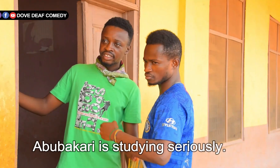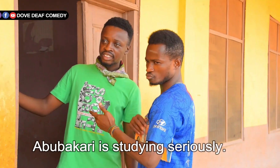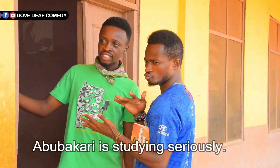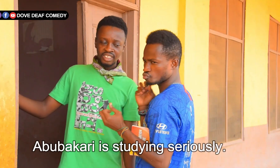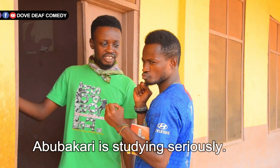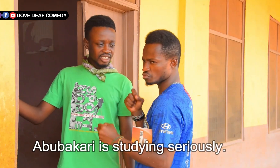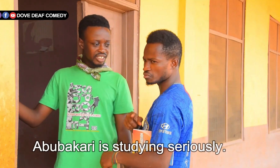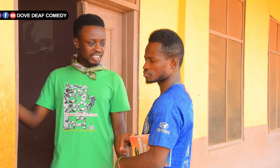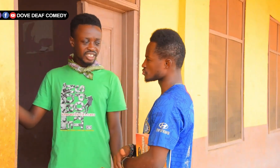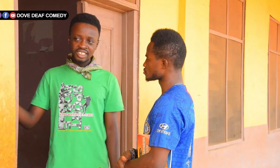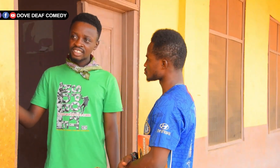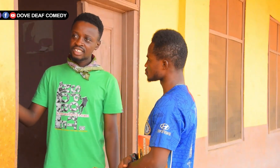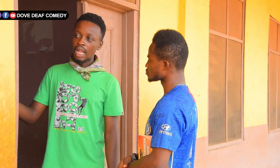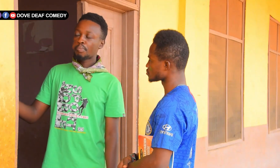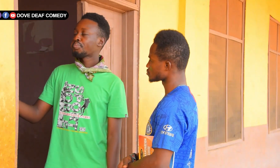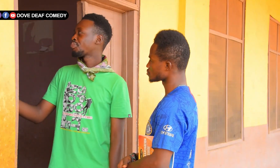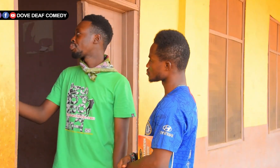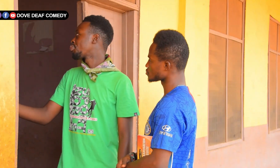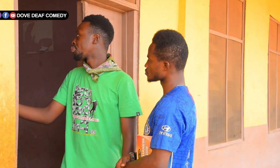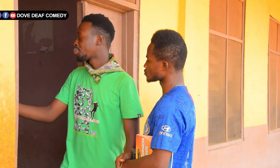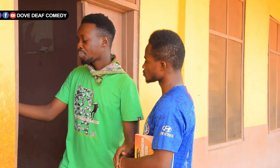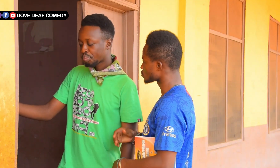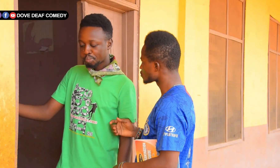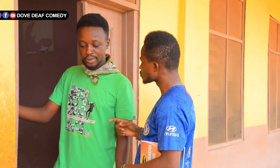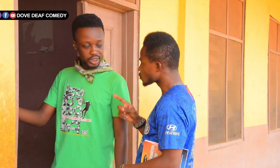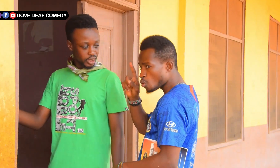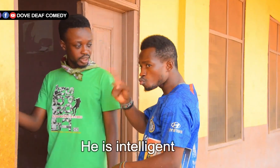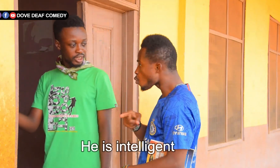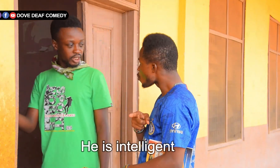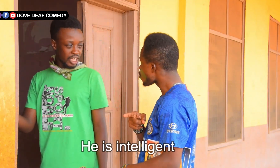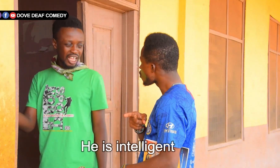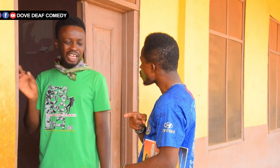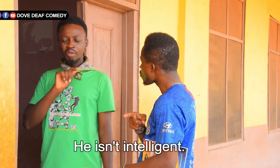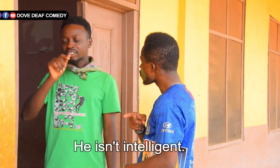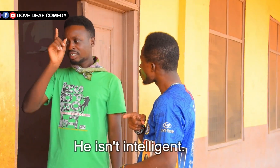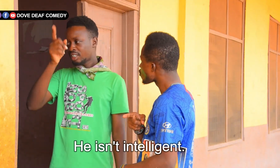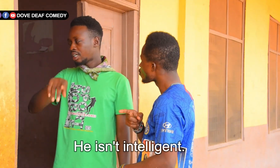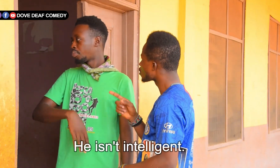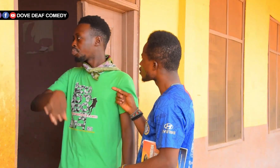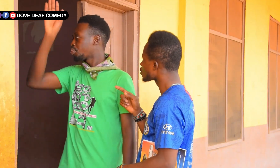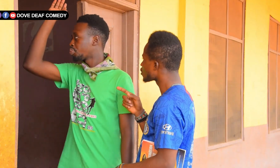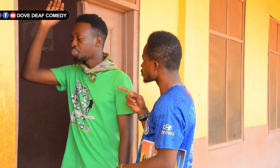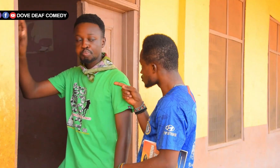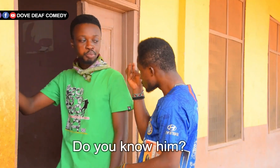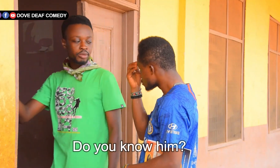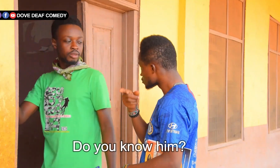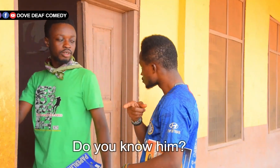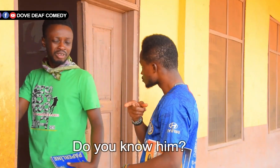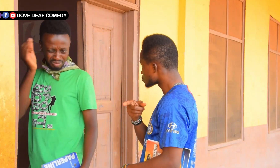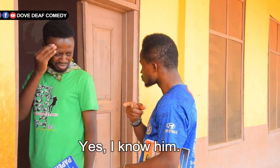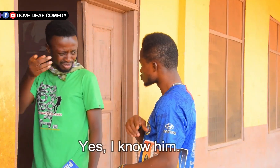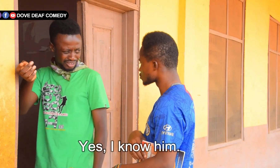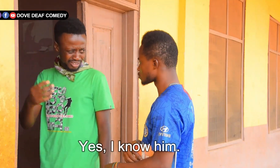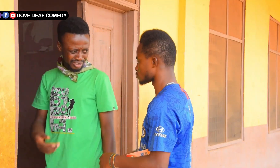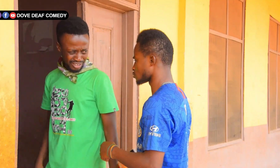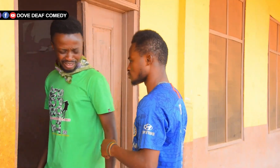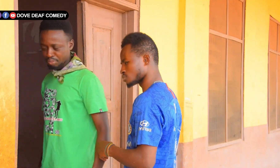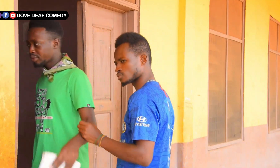Abubakari is studying seriously. He is intelligent. He is not clever. Do you know him? Yes, I know